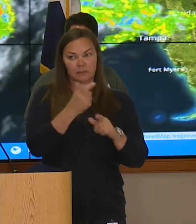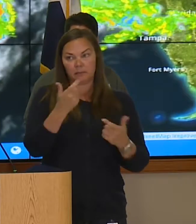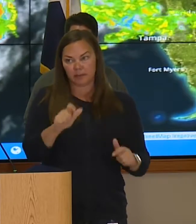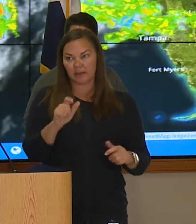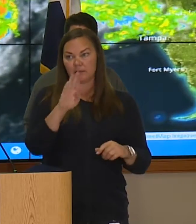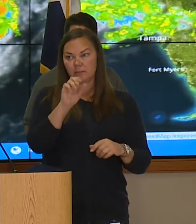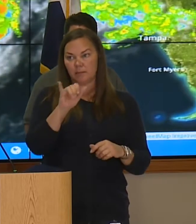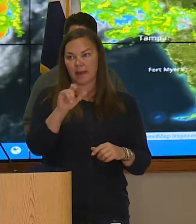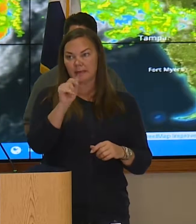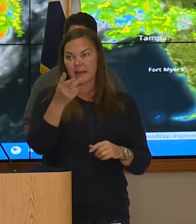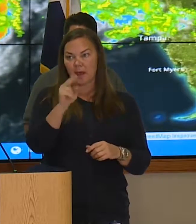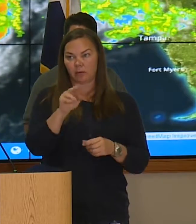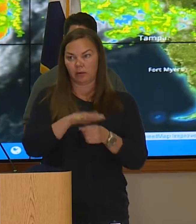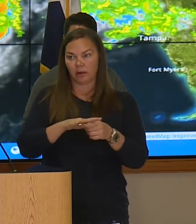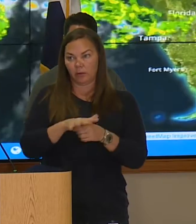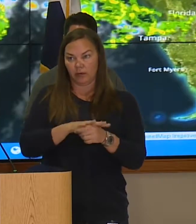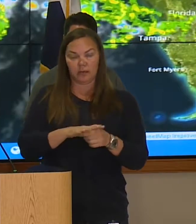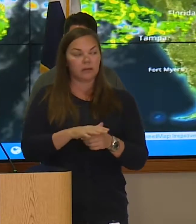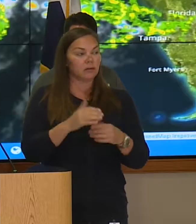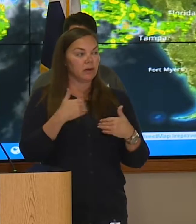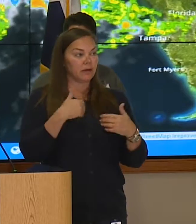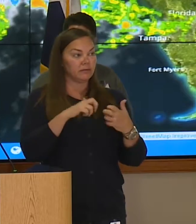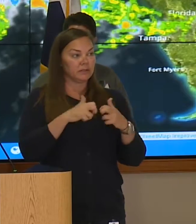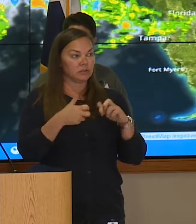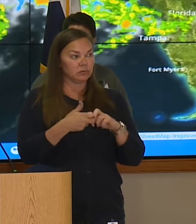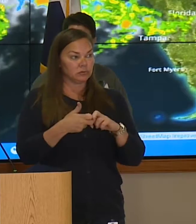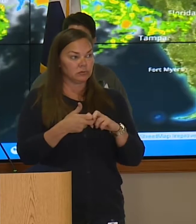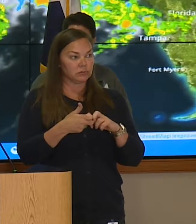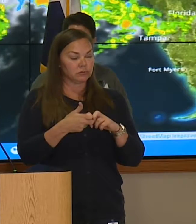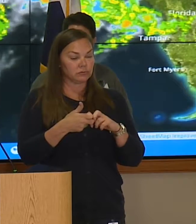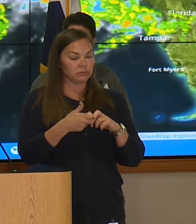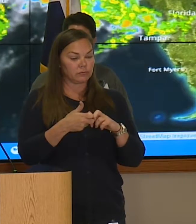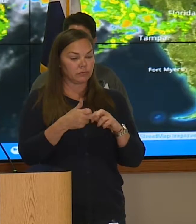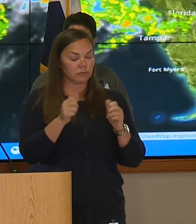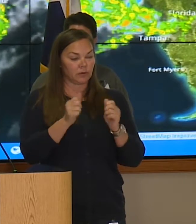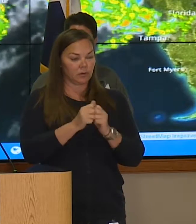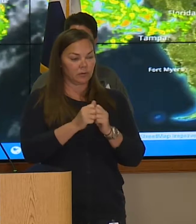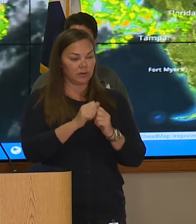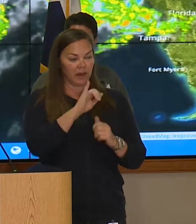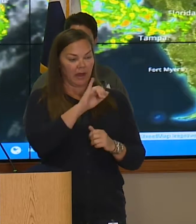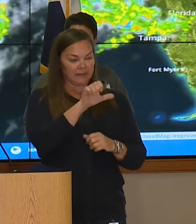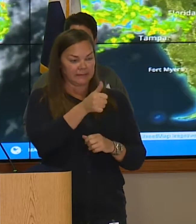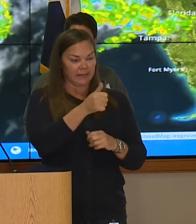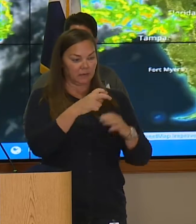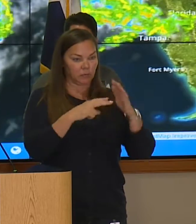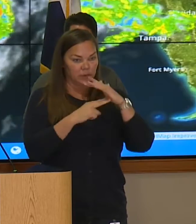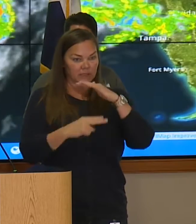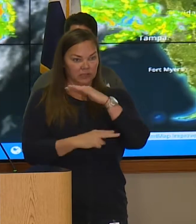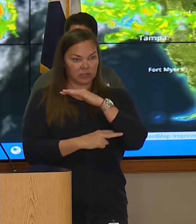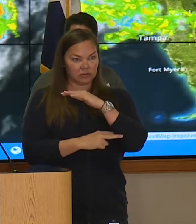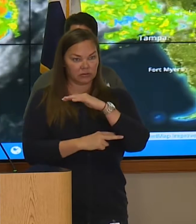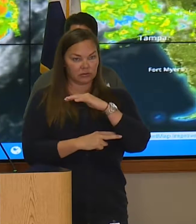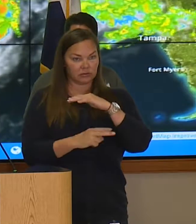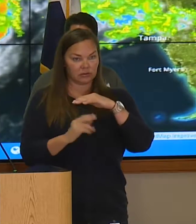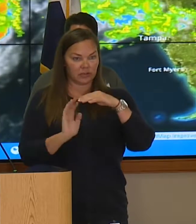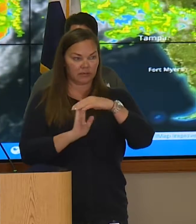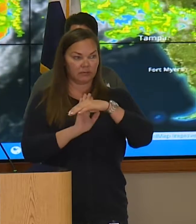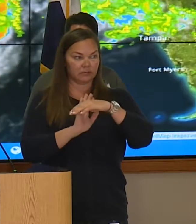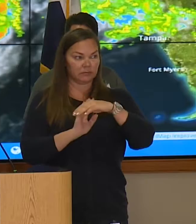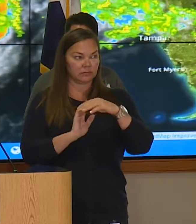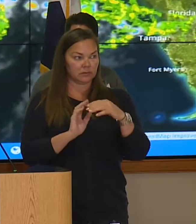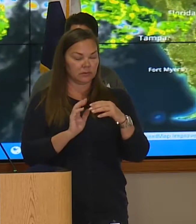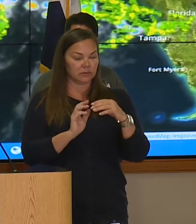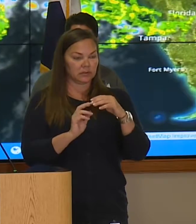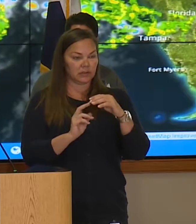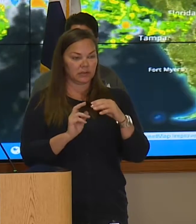area. We have had issues with the I-10 bridge, meaning overtopping in some places